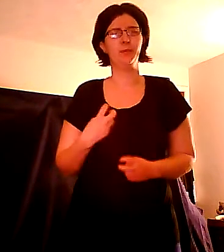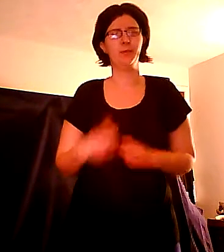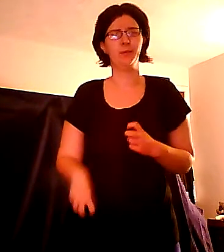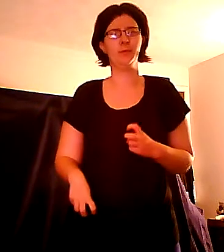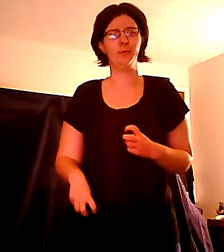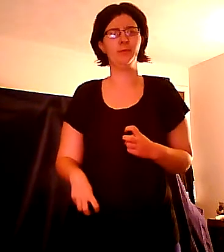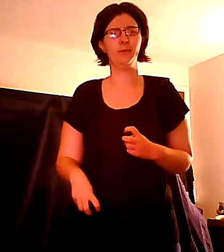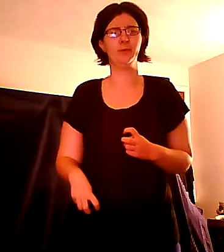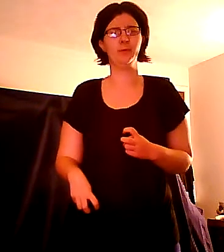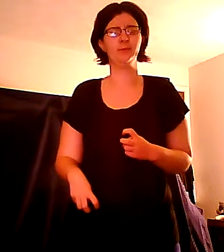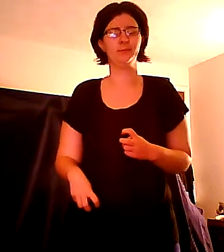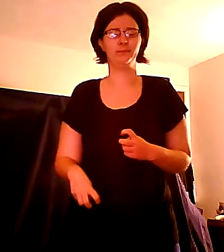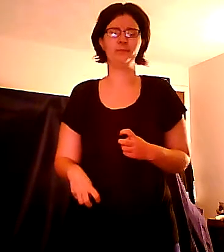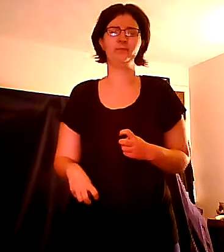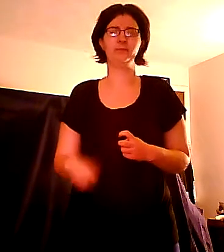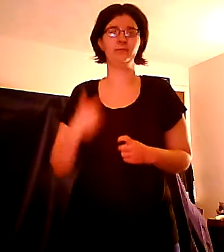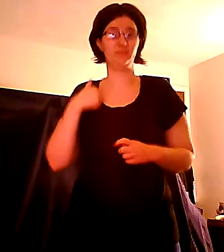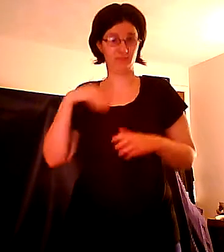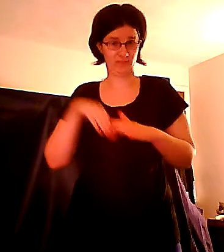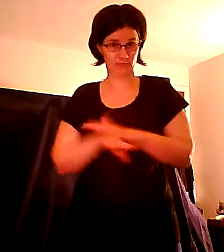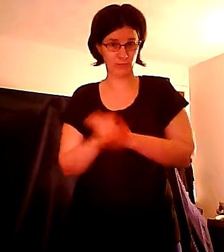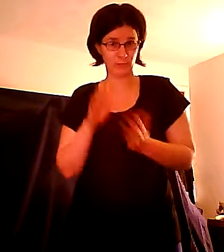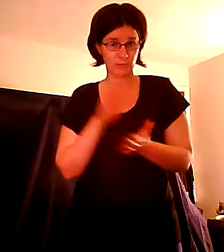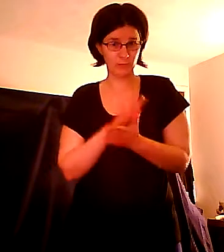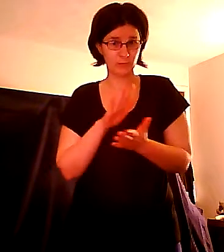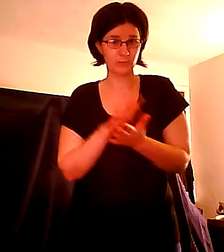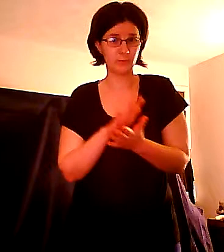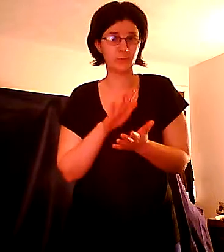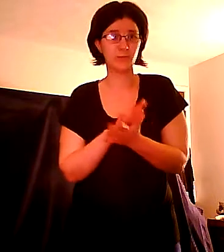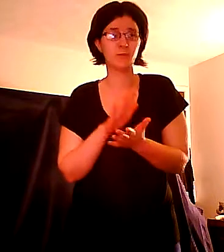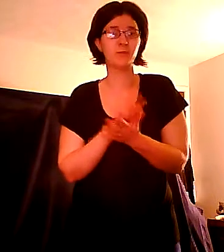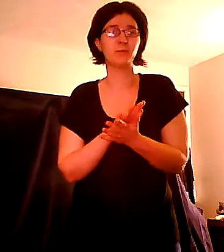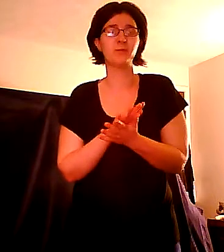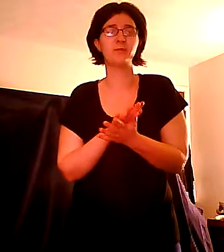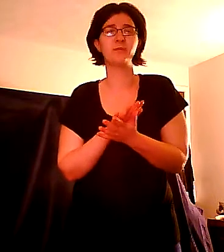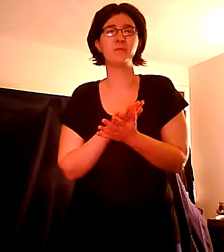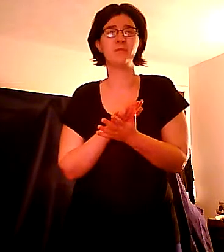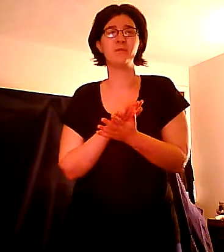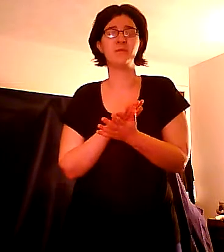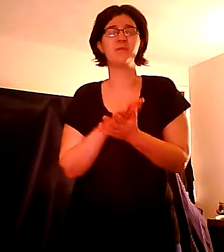dresses, high heel shoes. I found out later that they're uncomfortable, but I admire them.